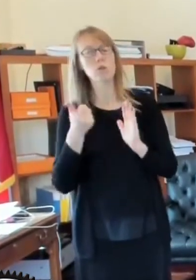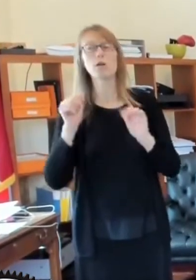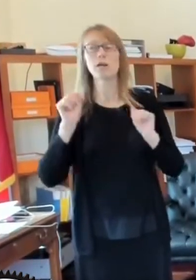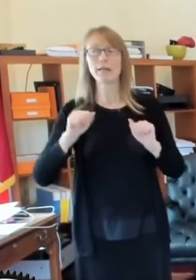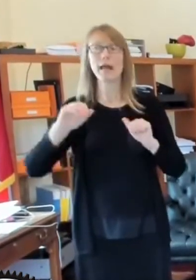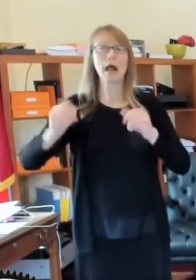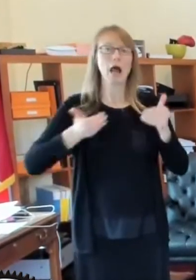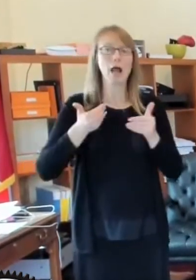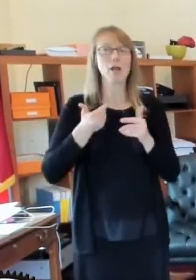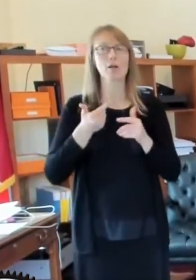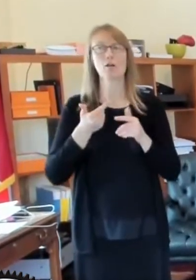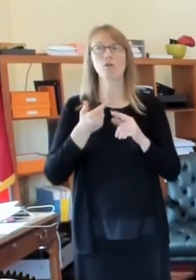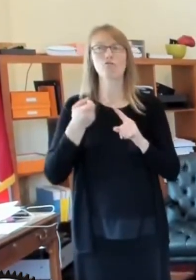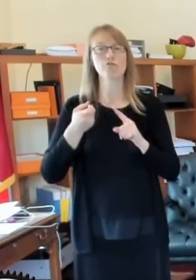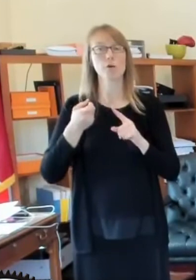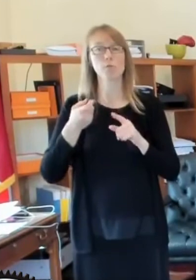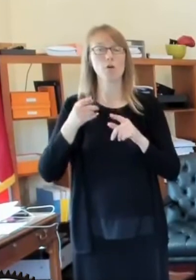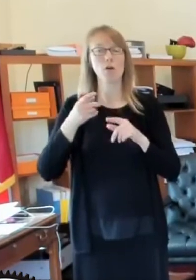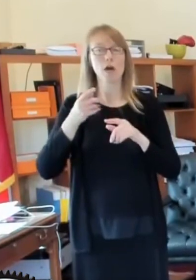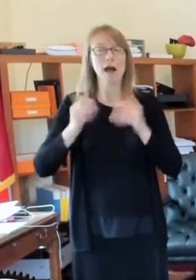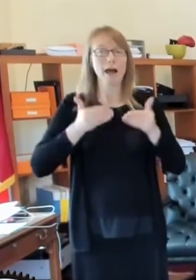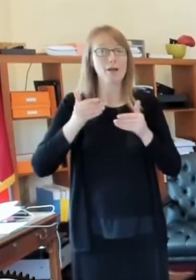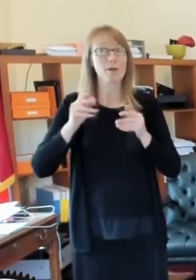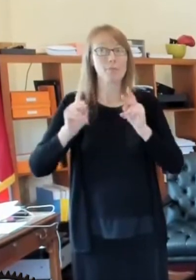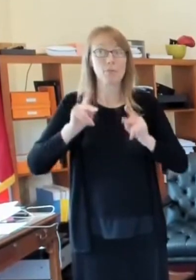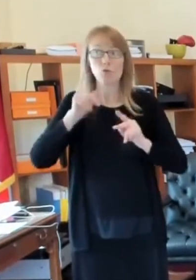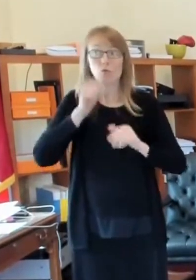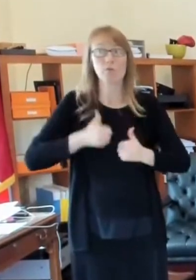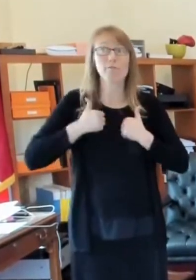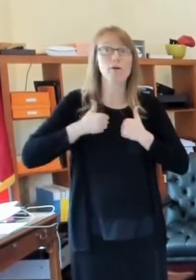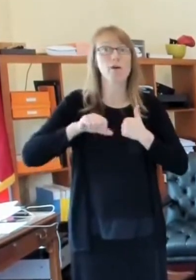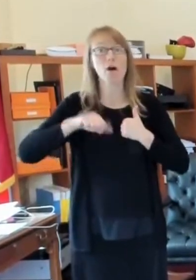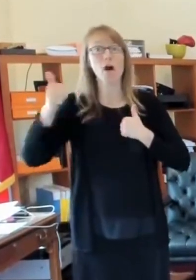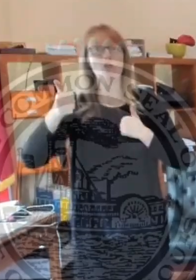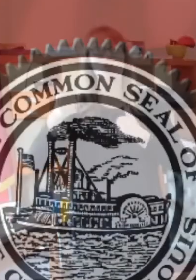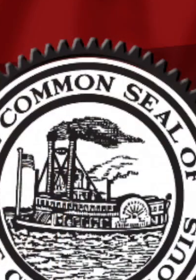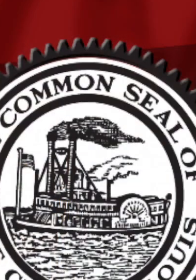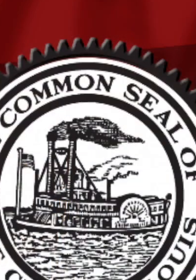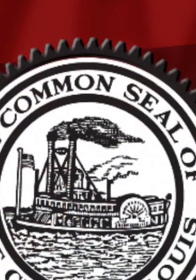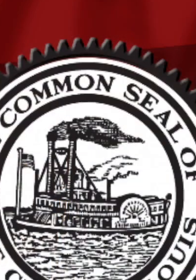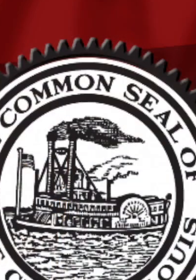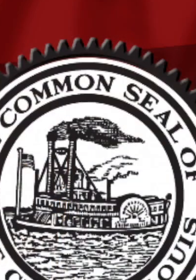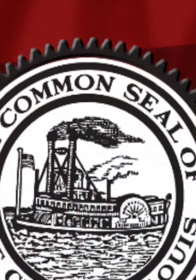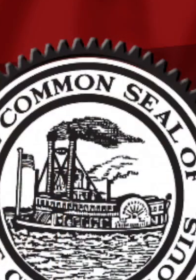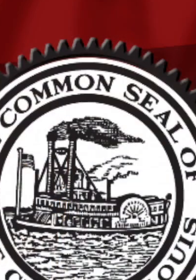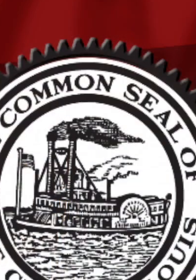because we, as most police departments, we have a real difficult